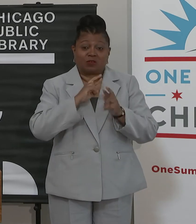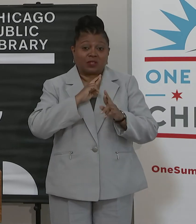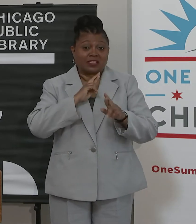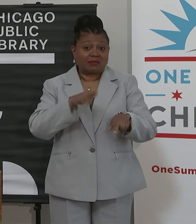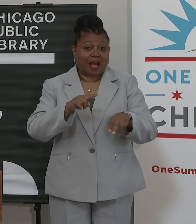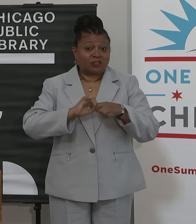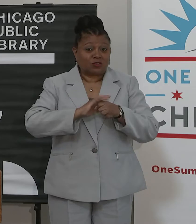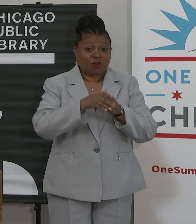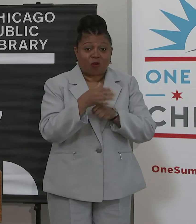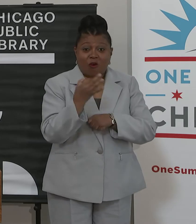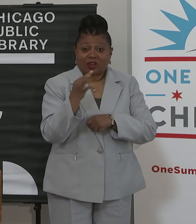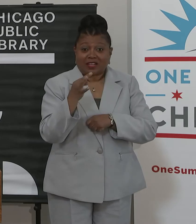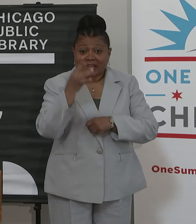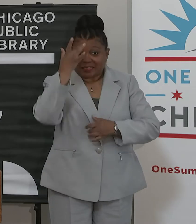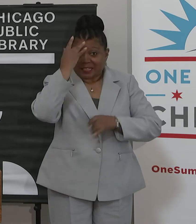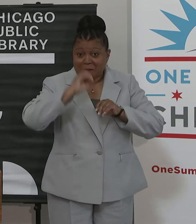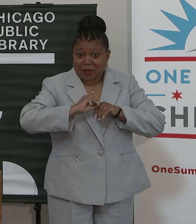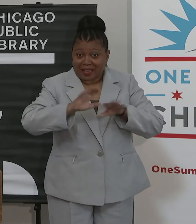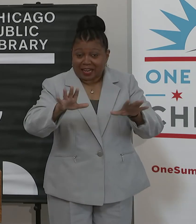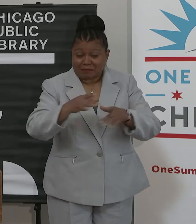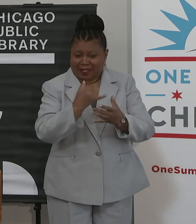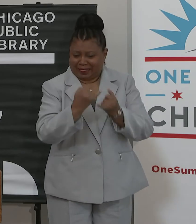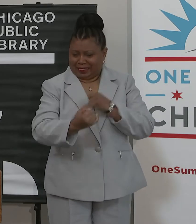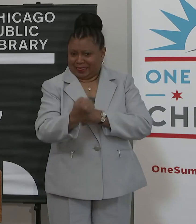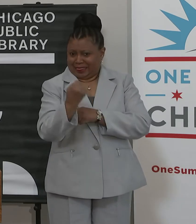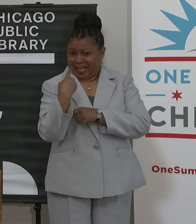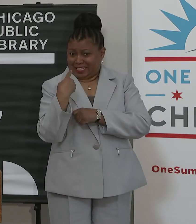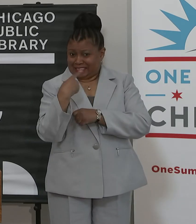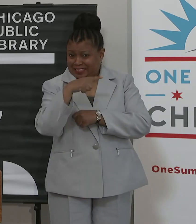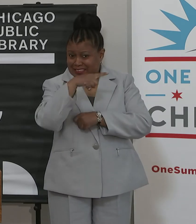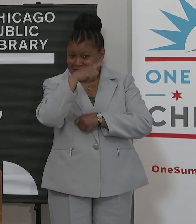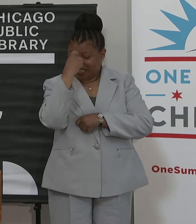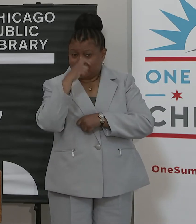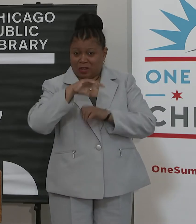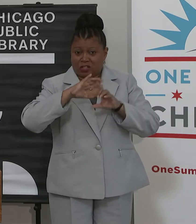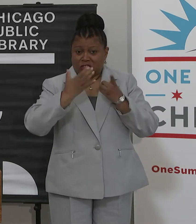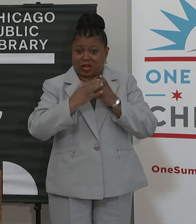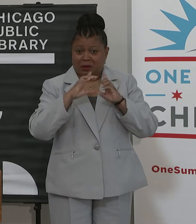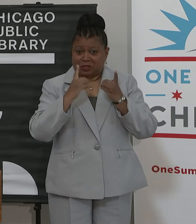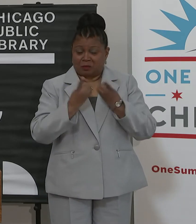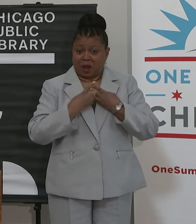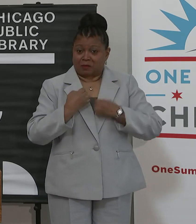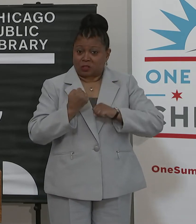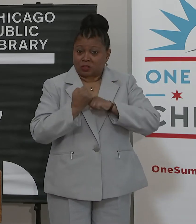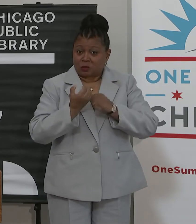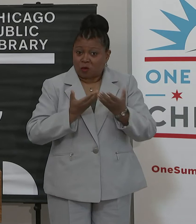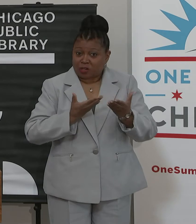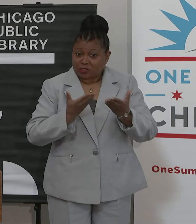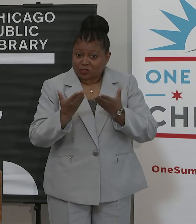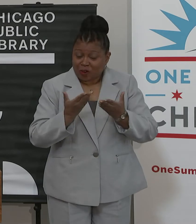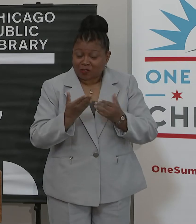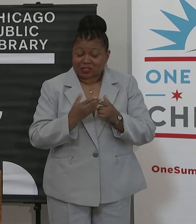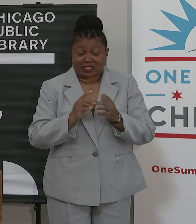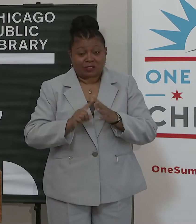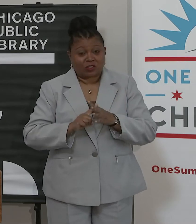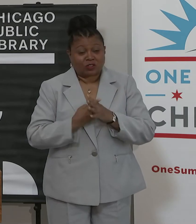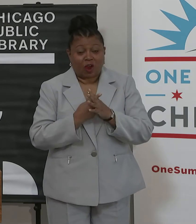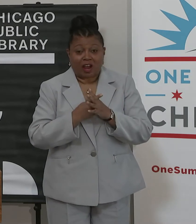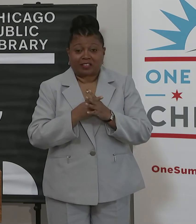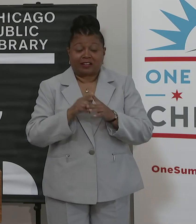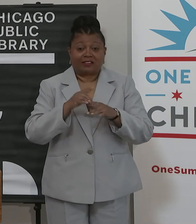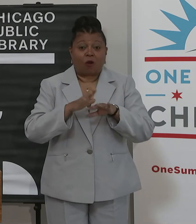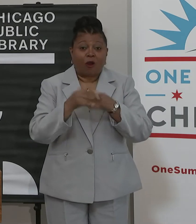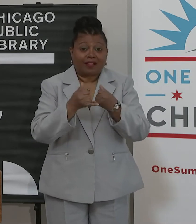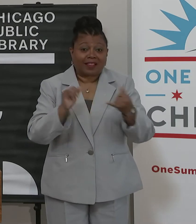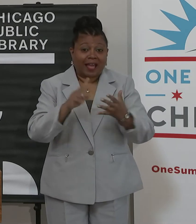to the COVID-19 pandemic, last summer, the Chicago Department of Family and Support Services launched virtual